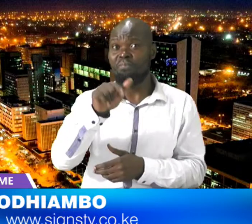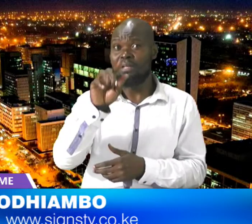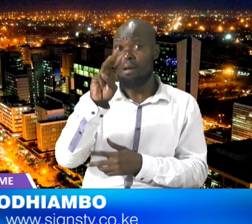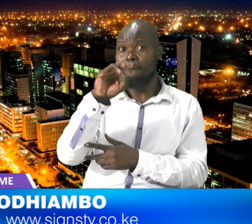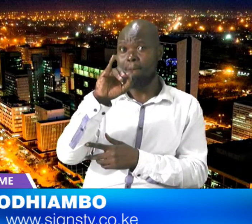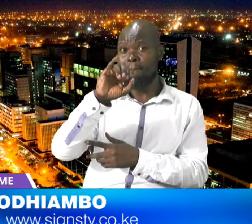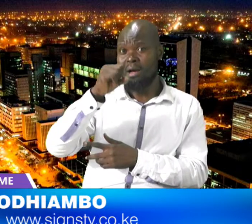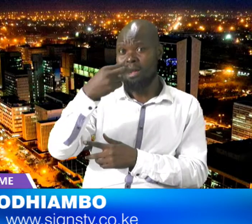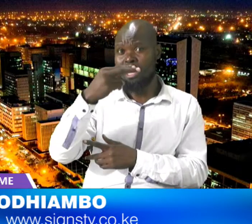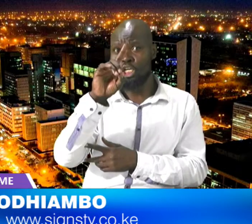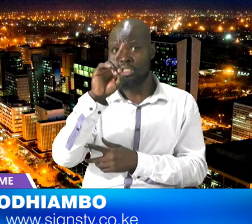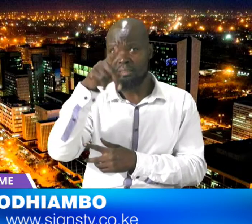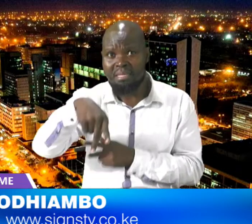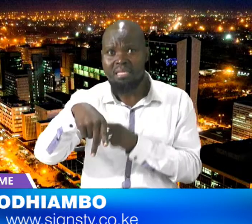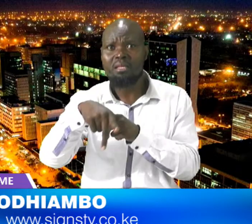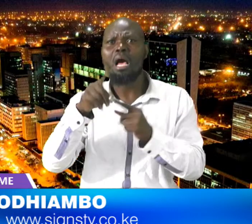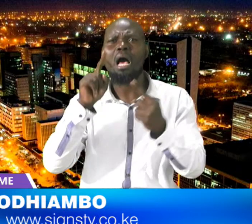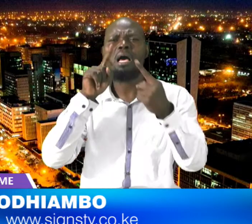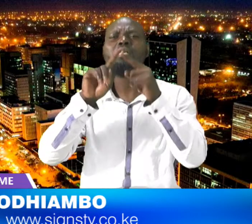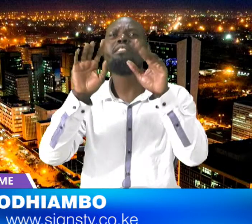counties.